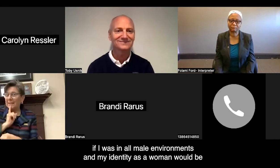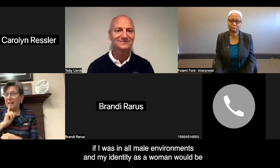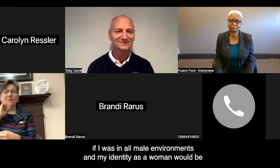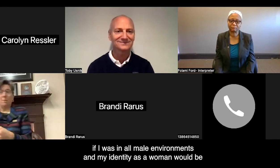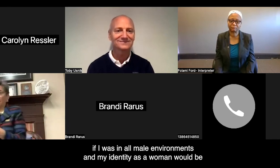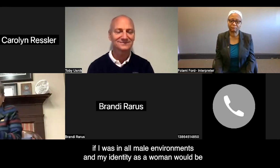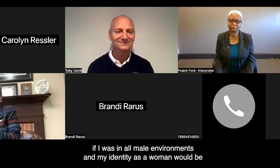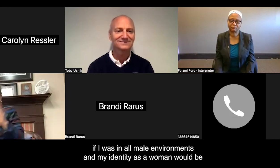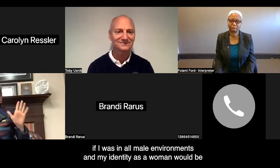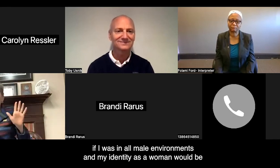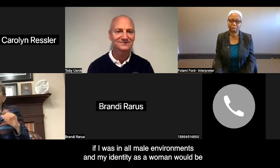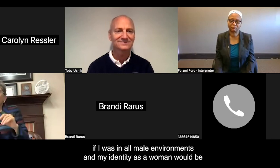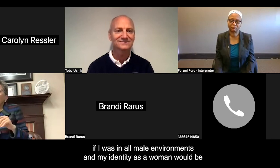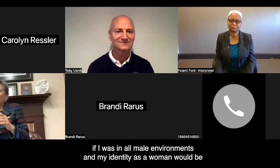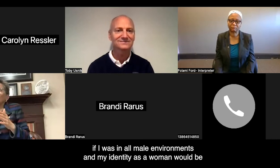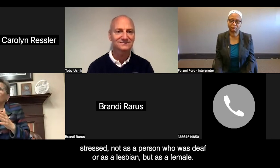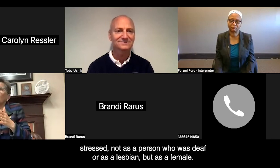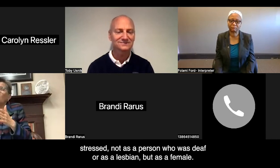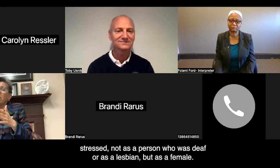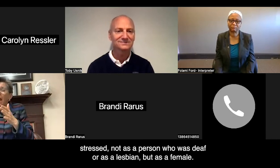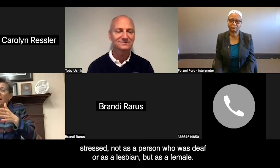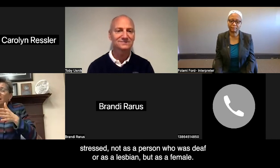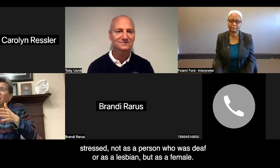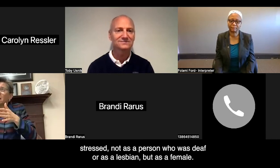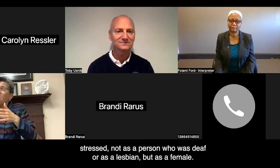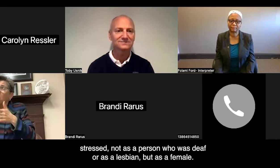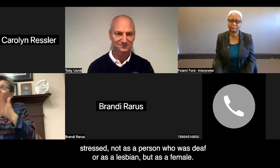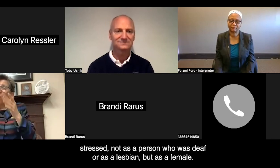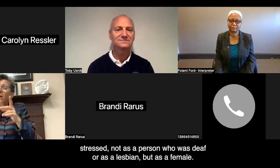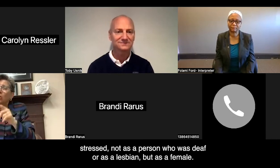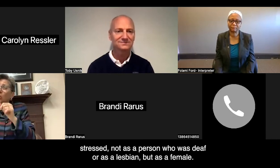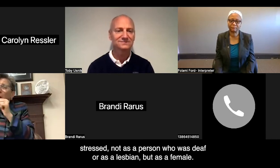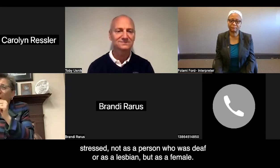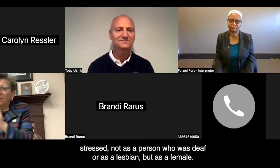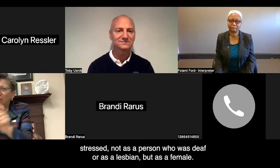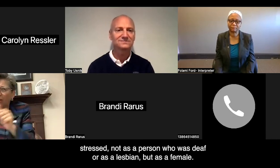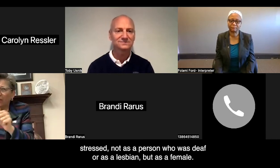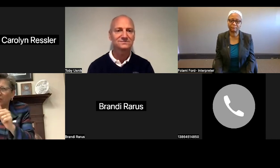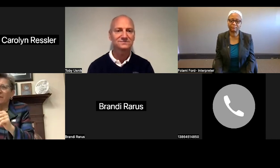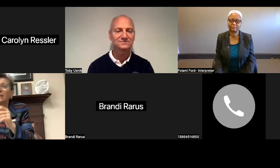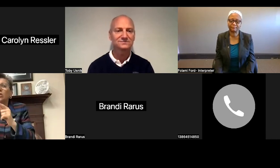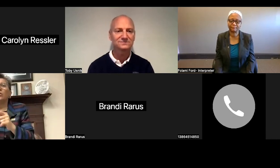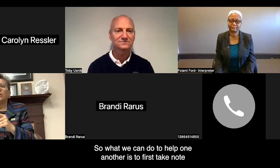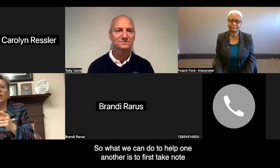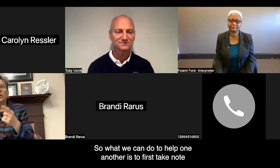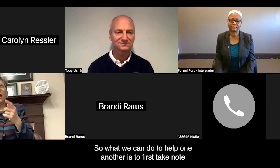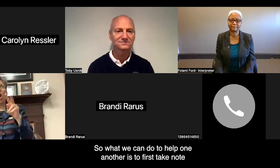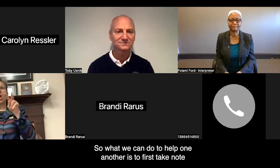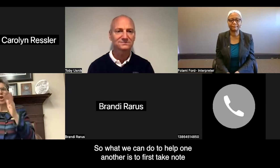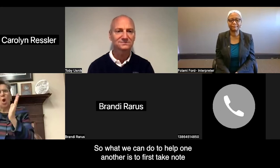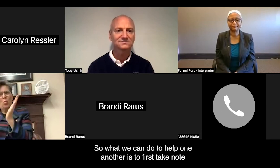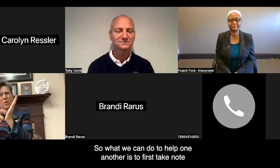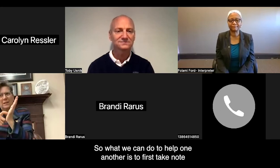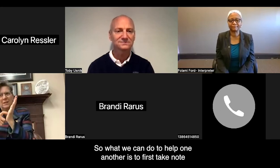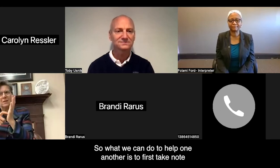as a woman would be stressed, not as a person who was deaf or as a lesbian, but as a female. So what we can do to help one